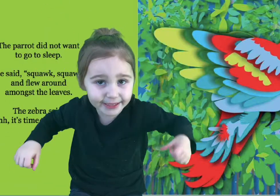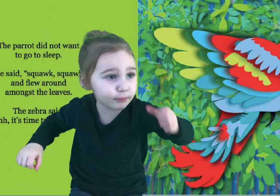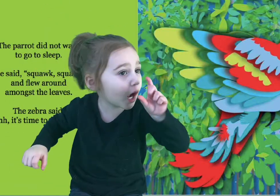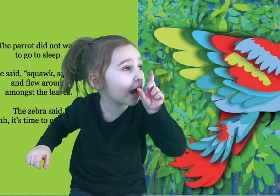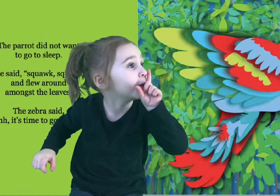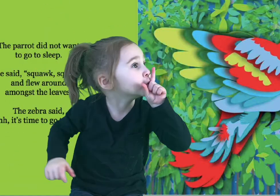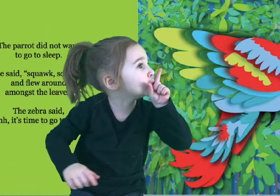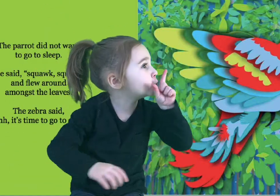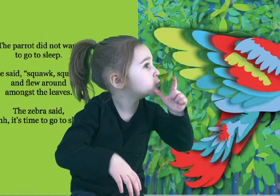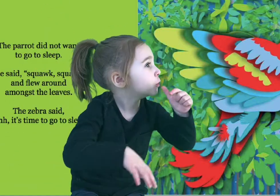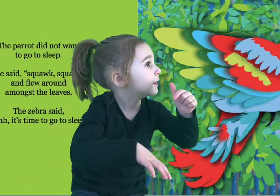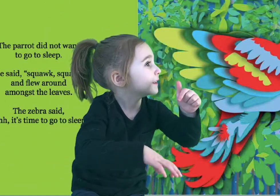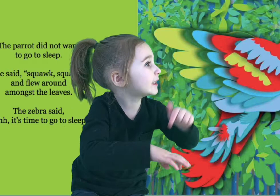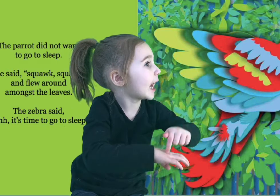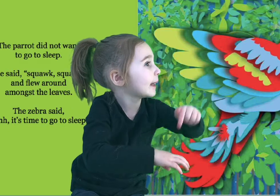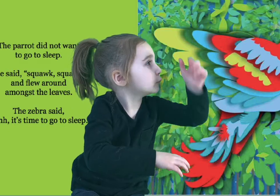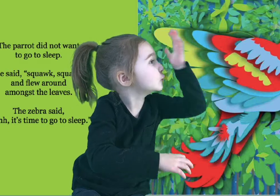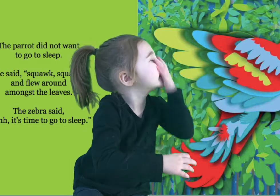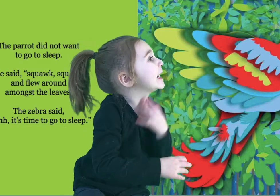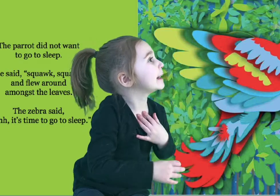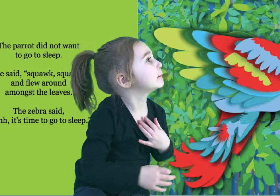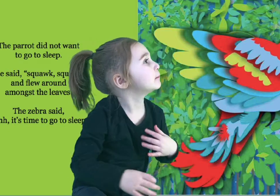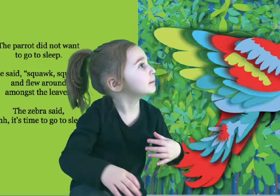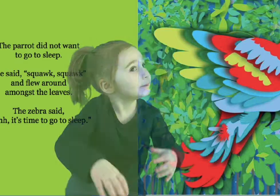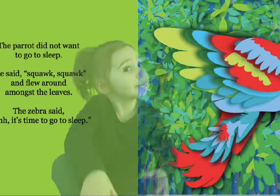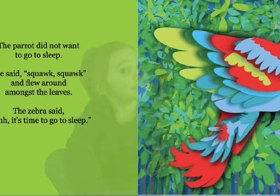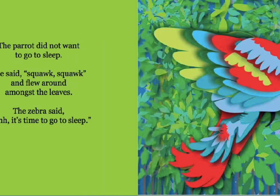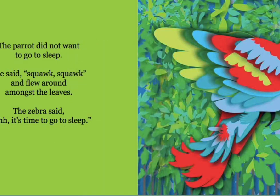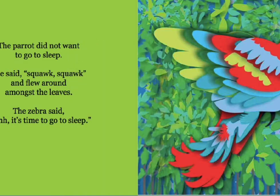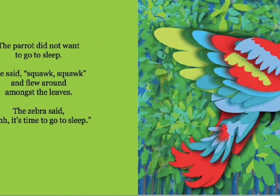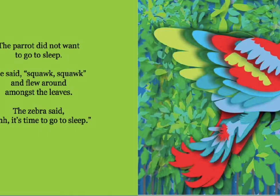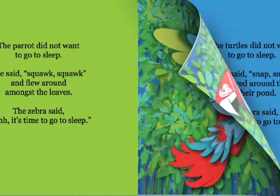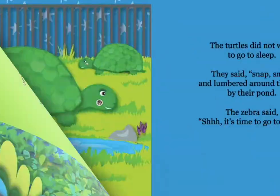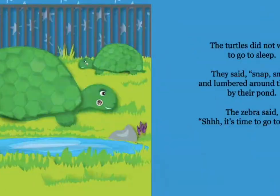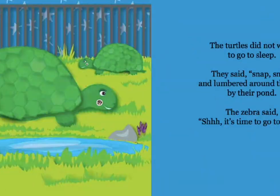leaves. The zebra said, Shhh, it's time to go to sleep.